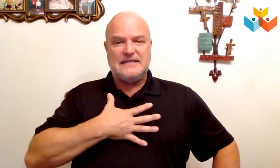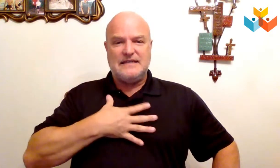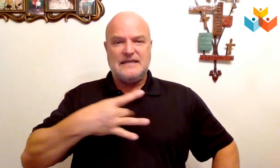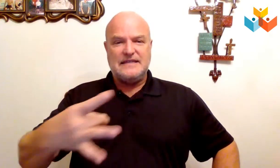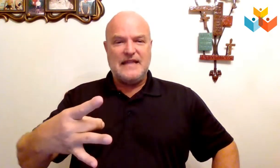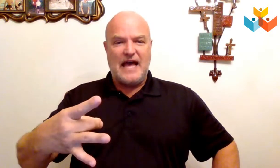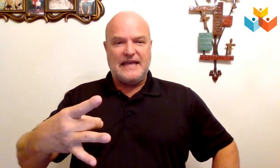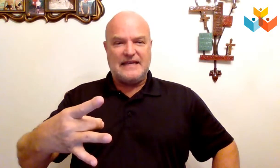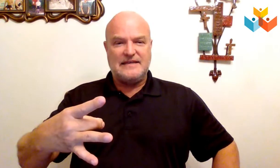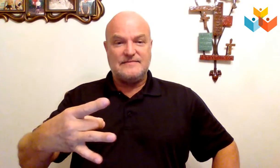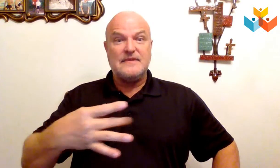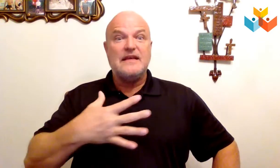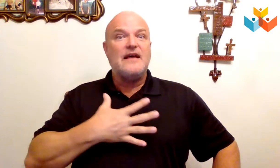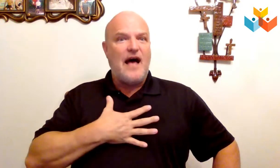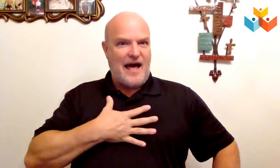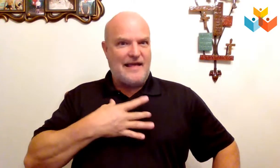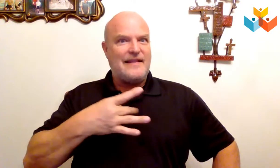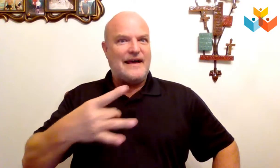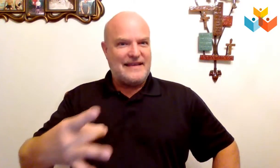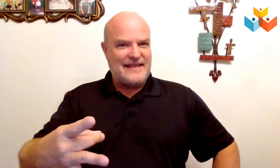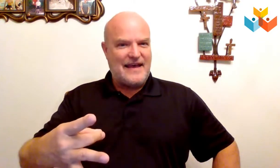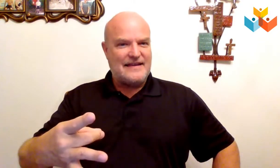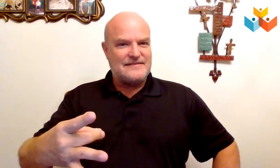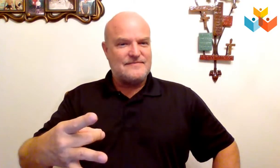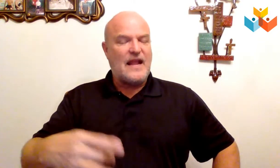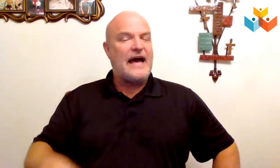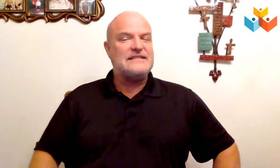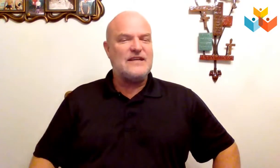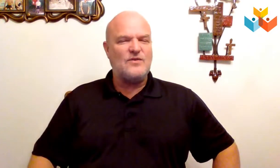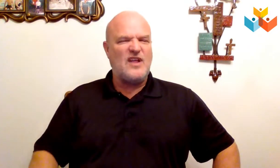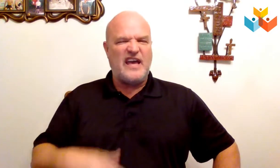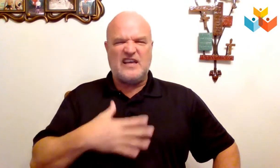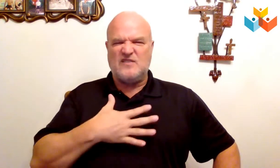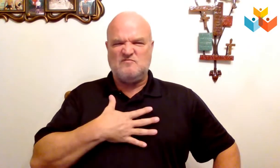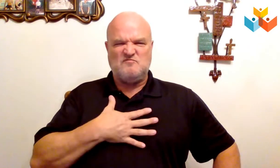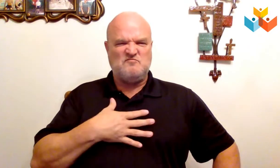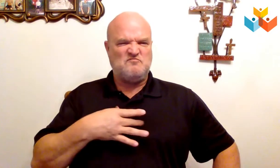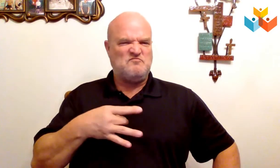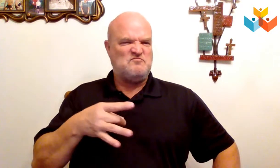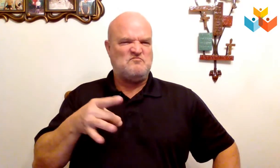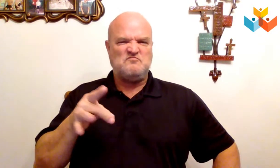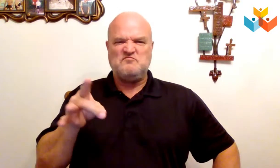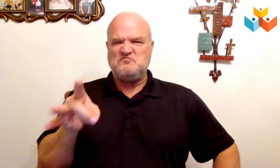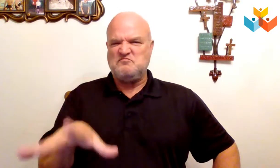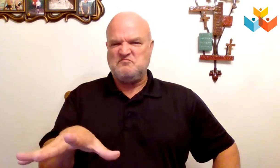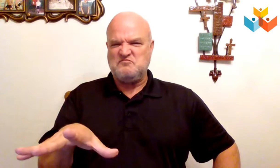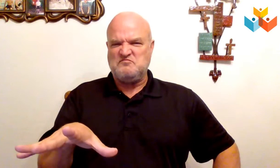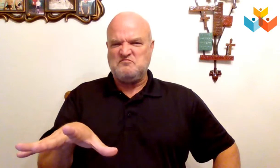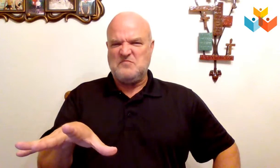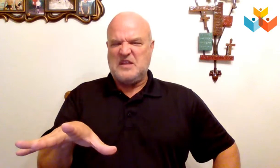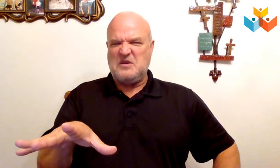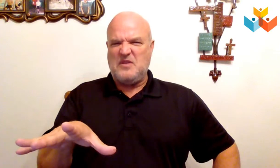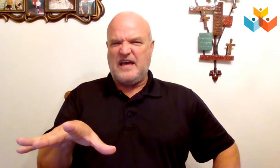come out to an 8. Like, I like that. I don't like.